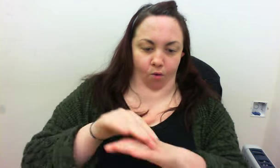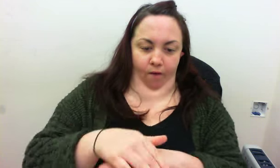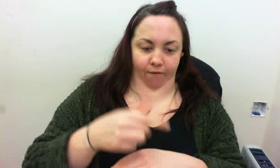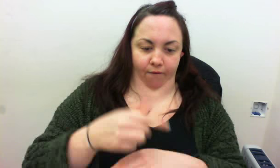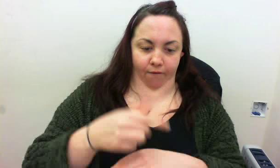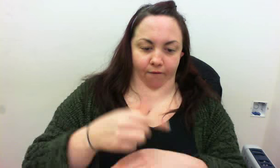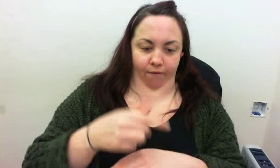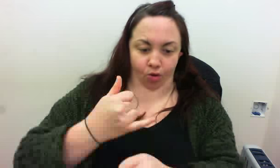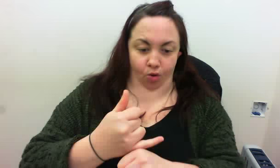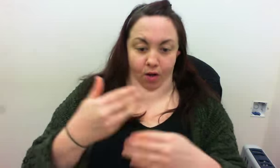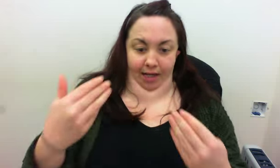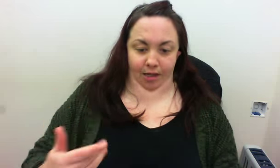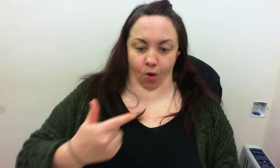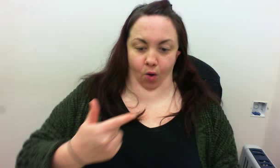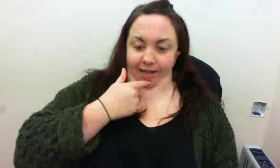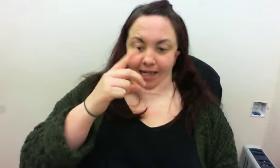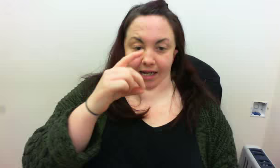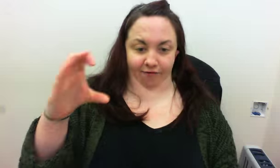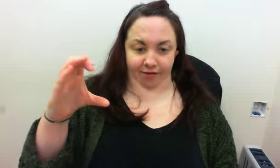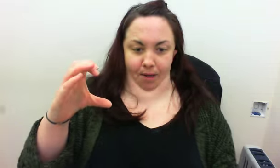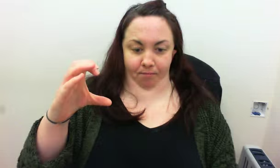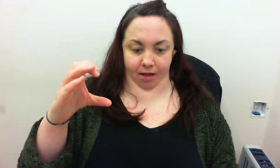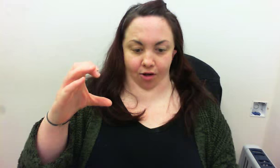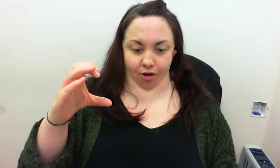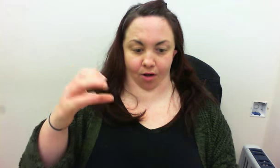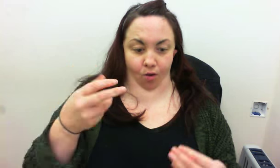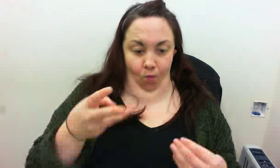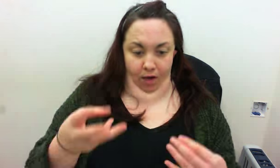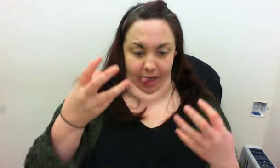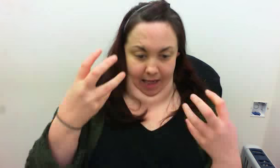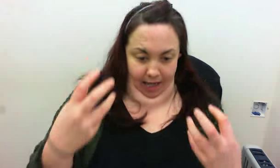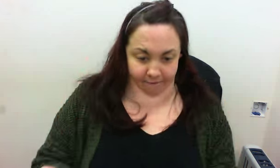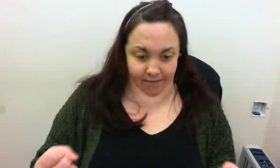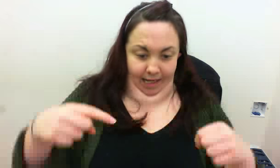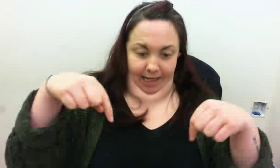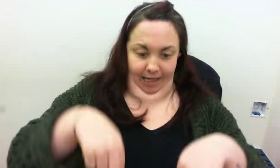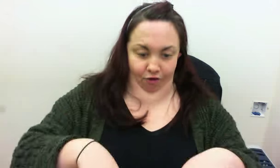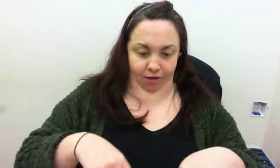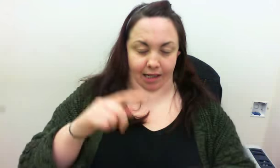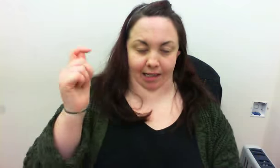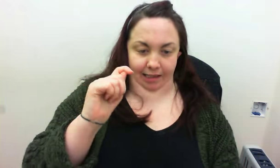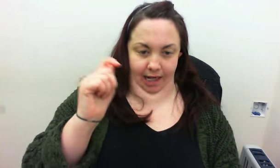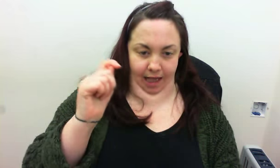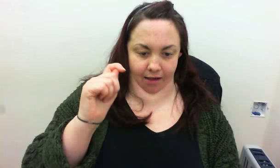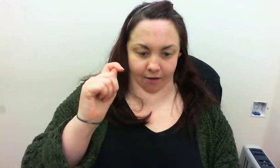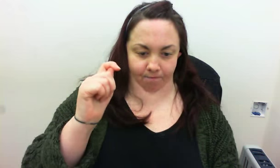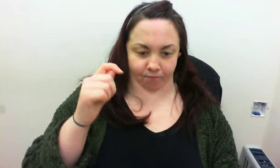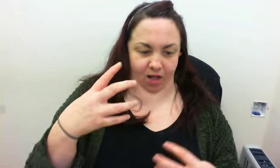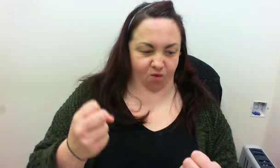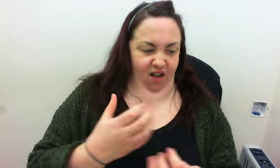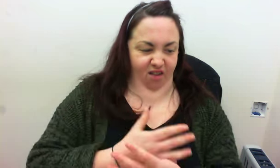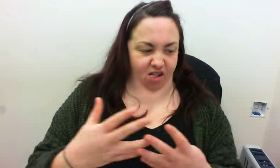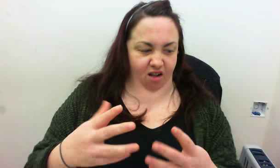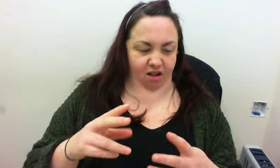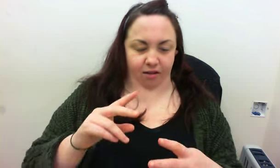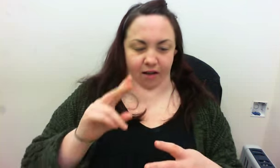of December, we're going to have 2 or 3 speakers, and we're going to have a lot of teachers, principals, a lot of